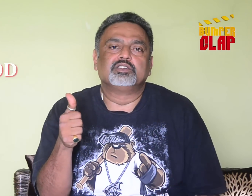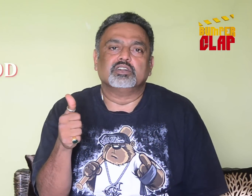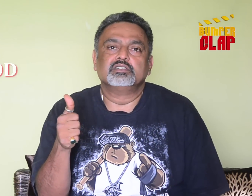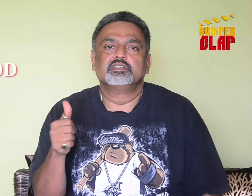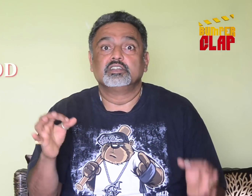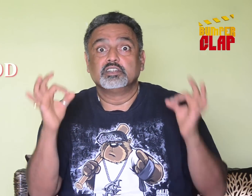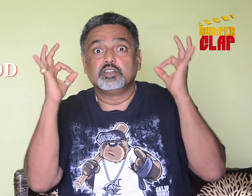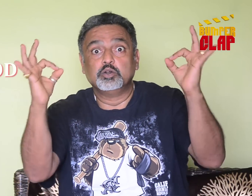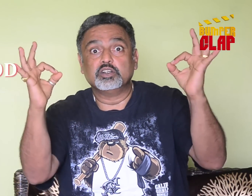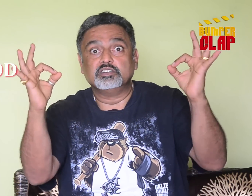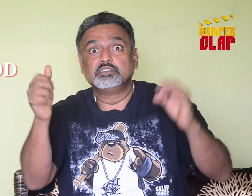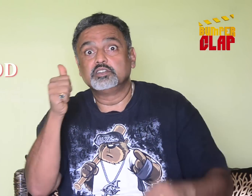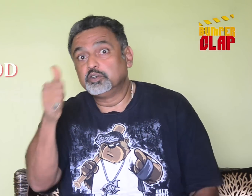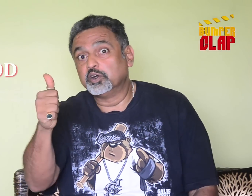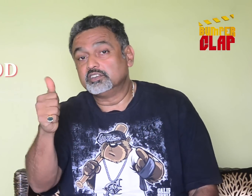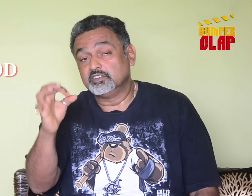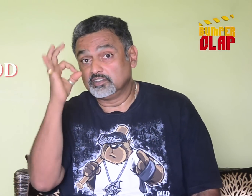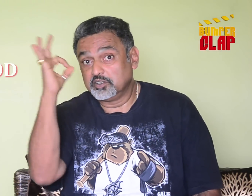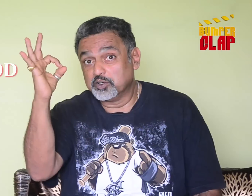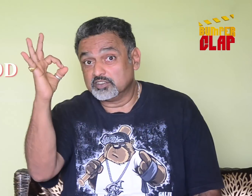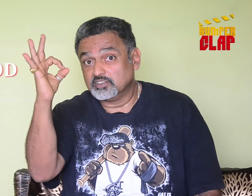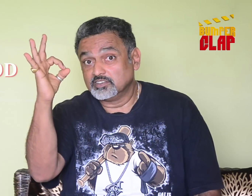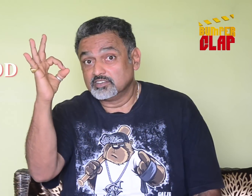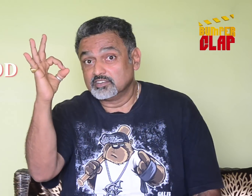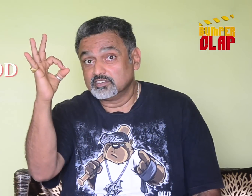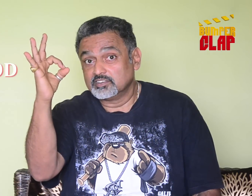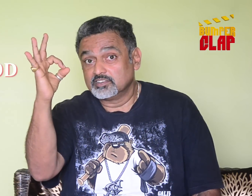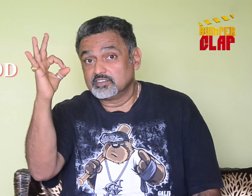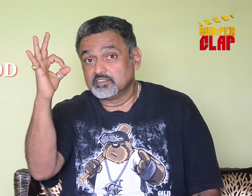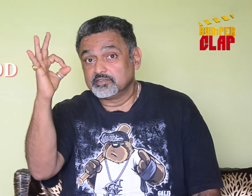good. Good. Good. Good.